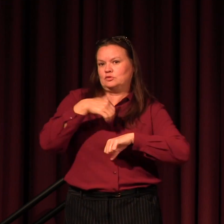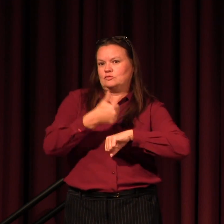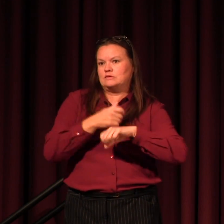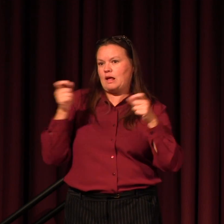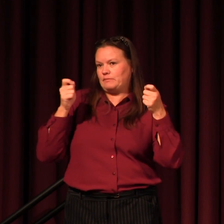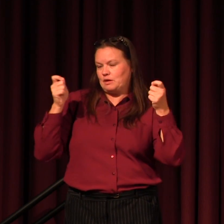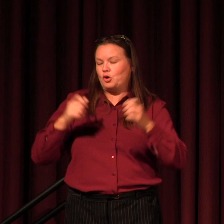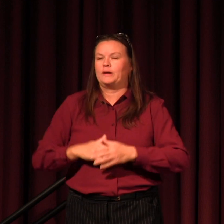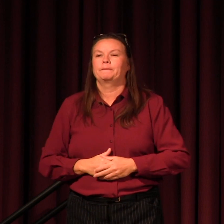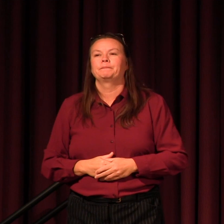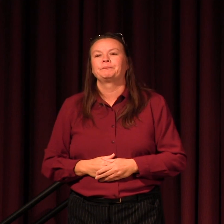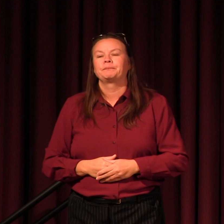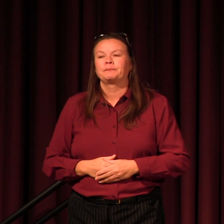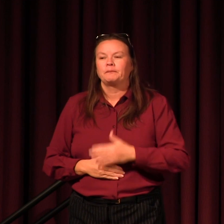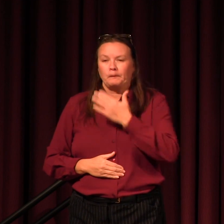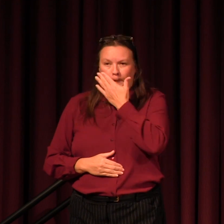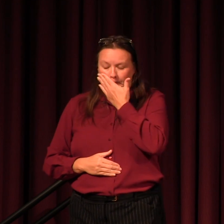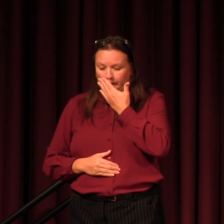Here's what I want to say.